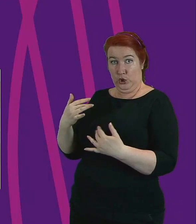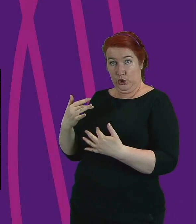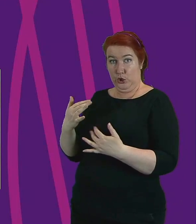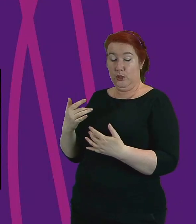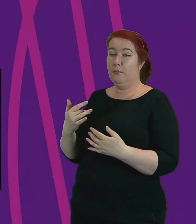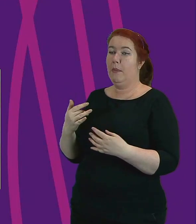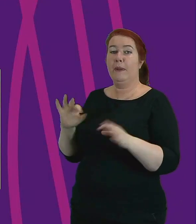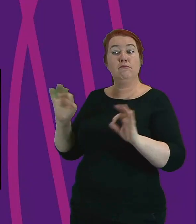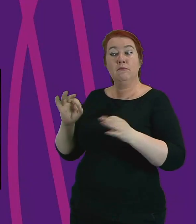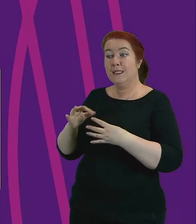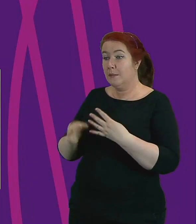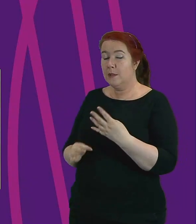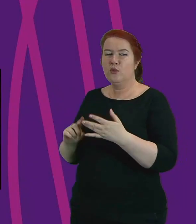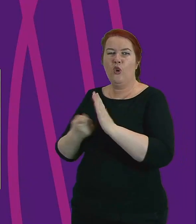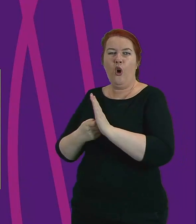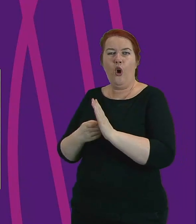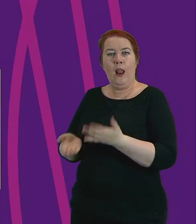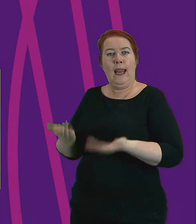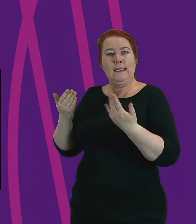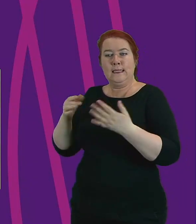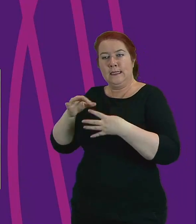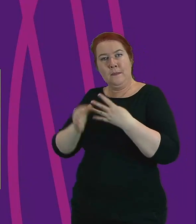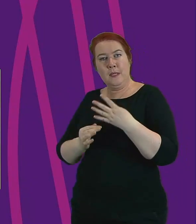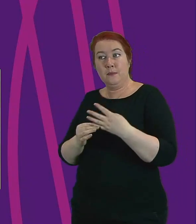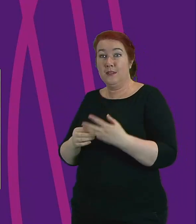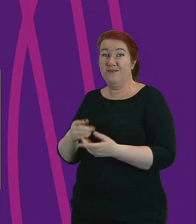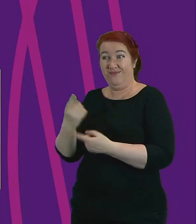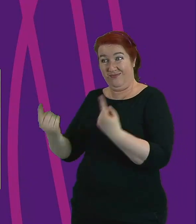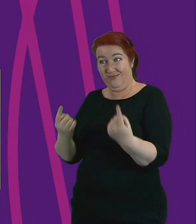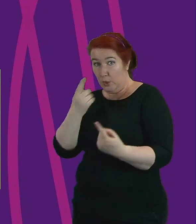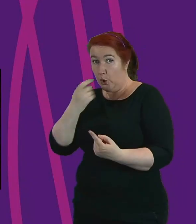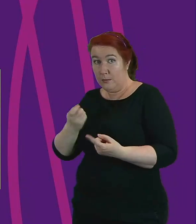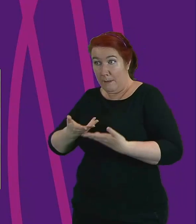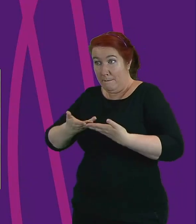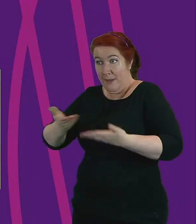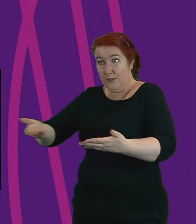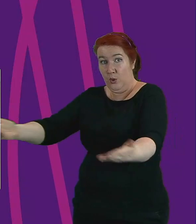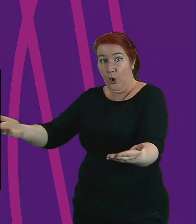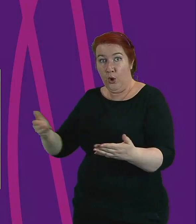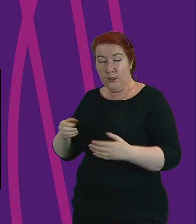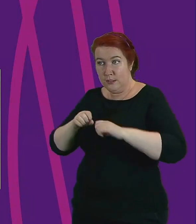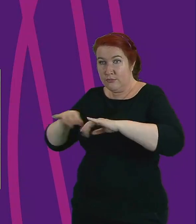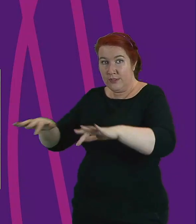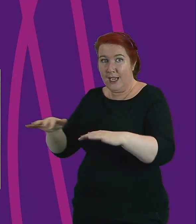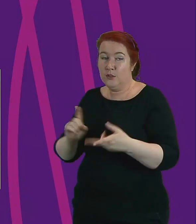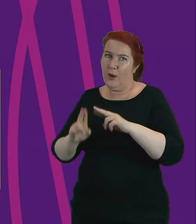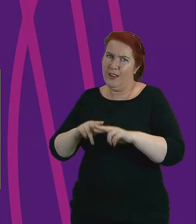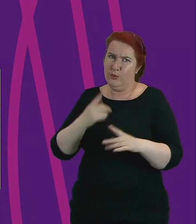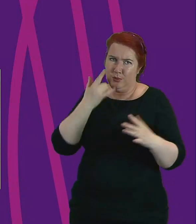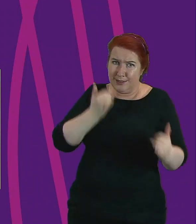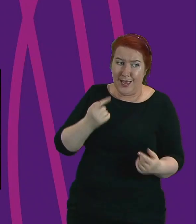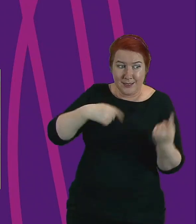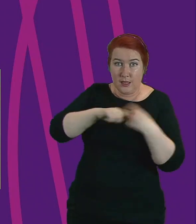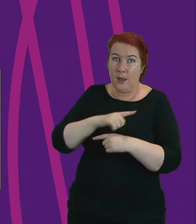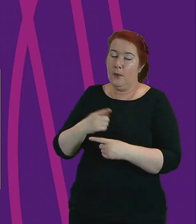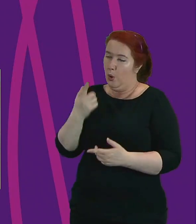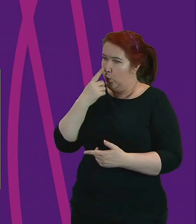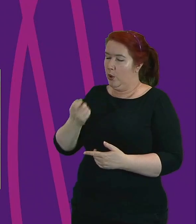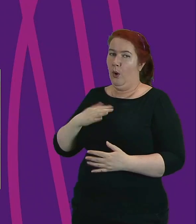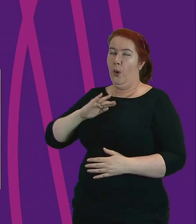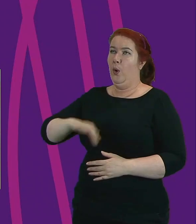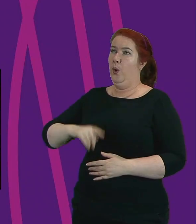be spreading COVID-19. So if you use that capacity properly, you could help reduce anxiety, better protect